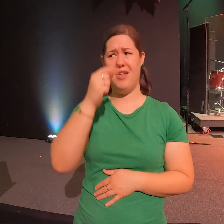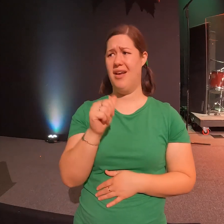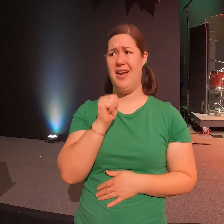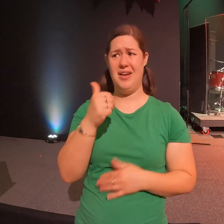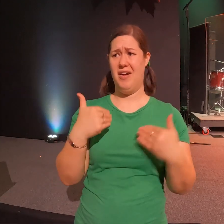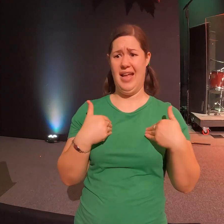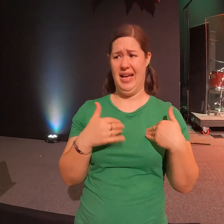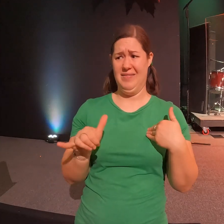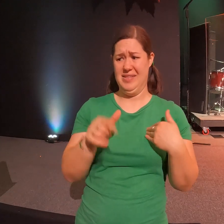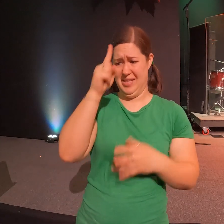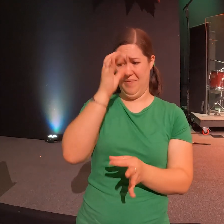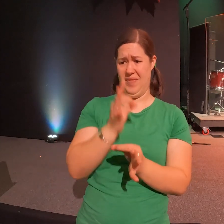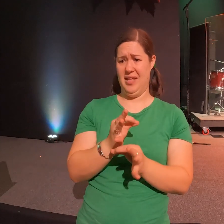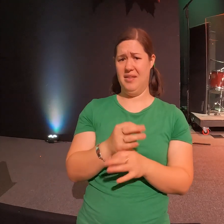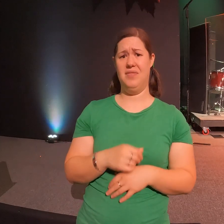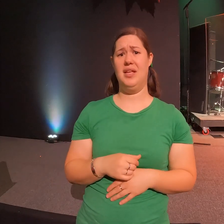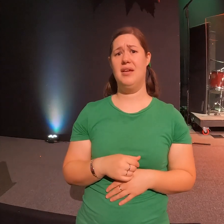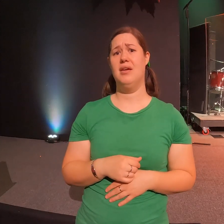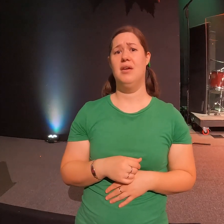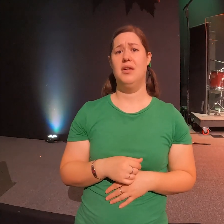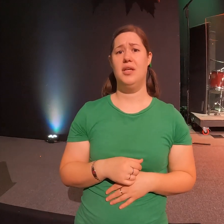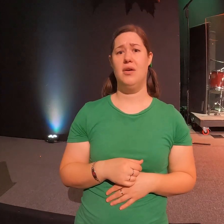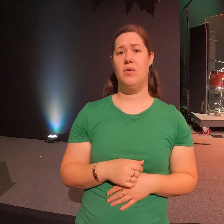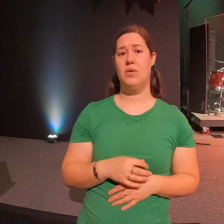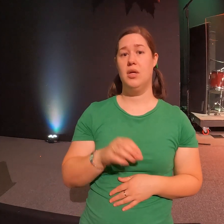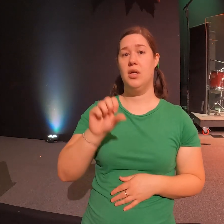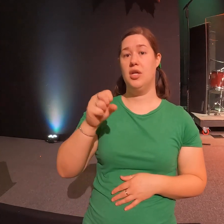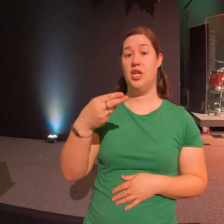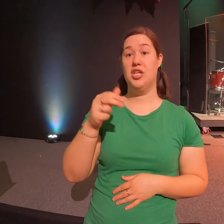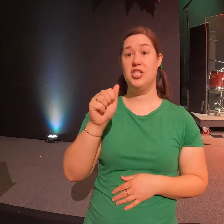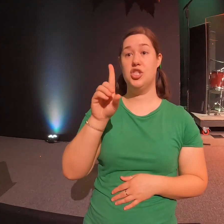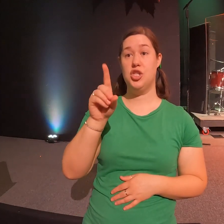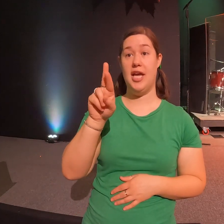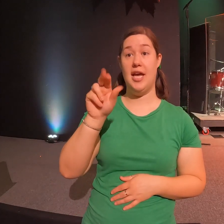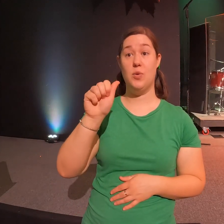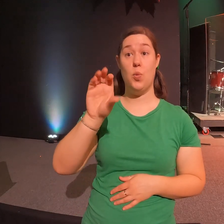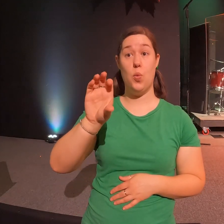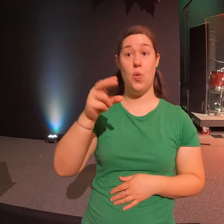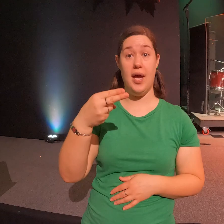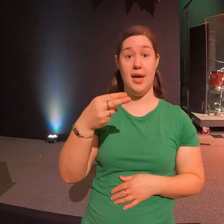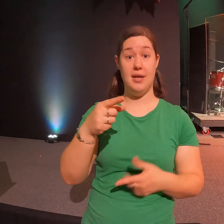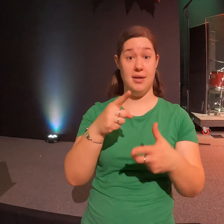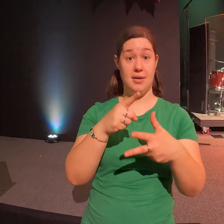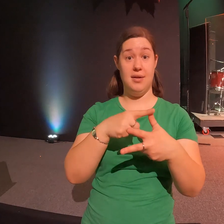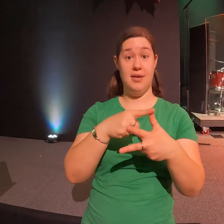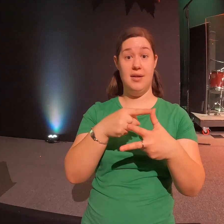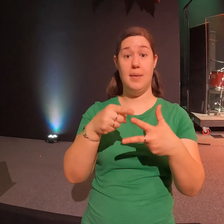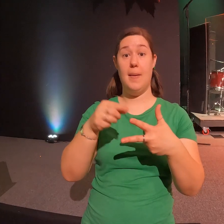No way am I going in there without a fire hose into that fiery furnace.